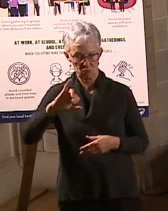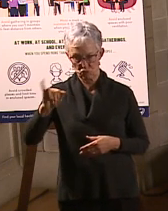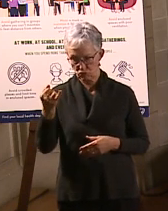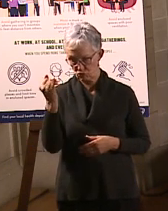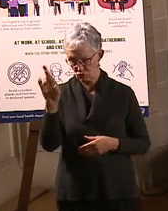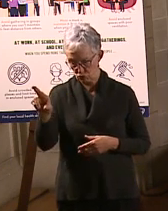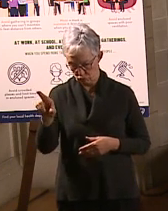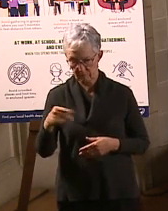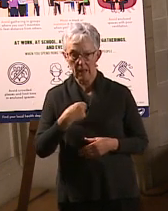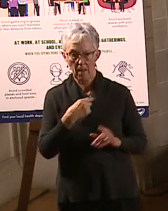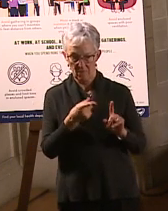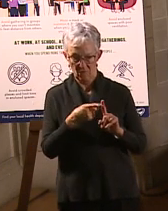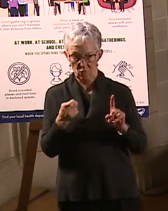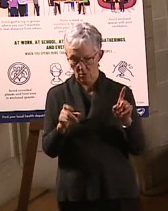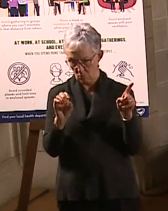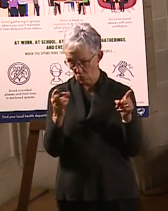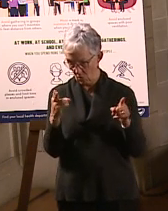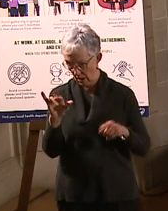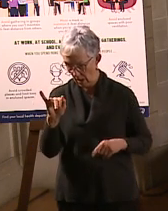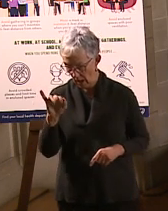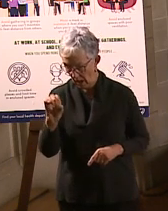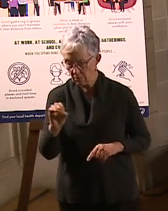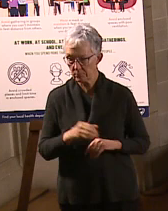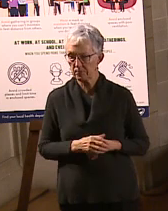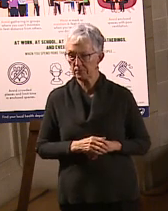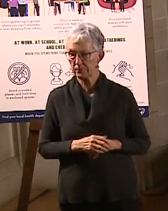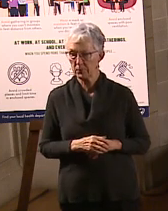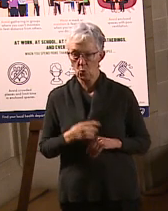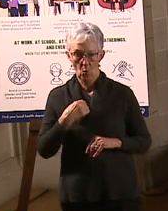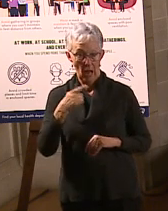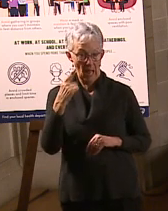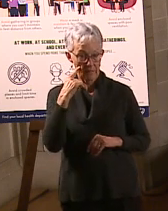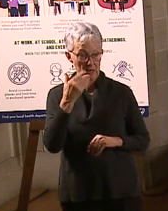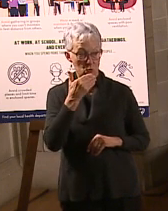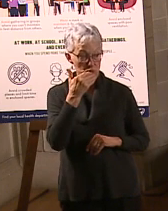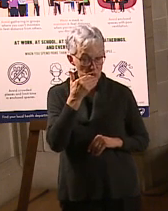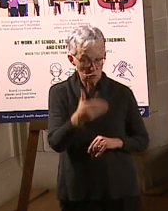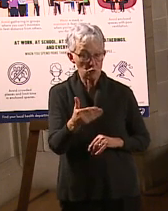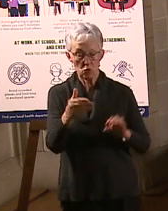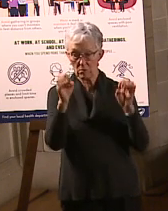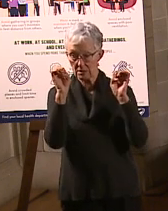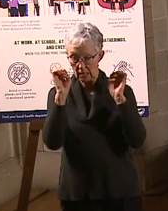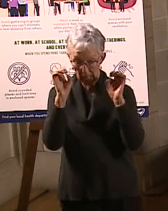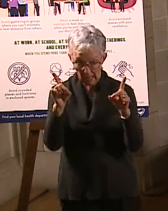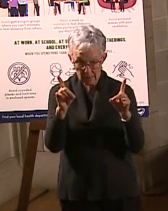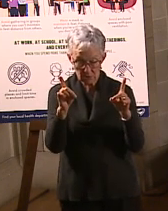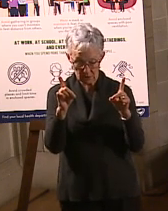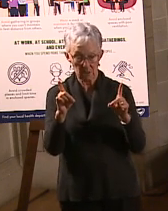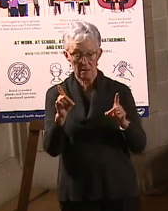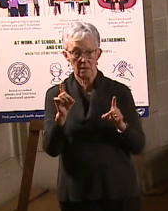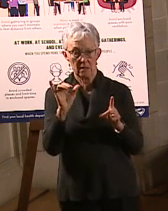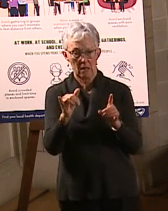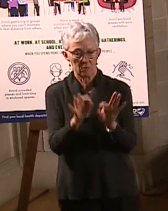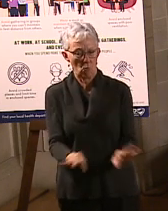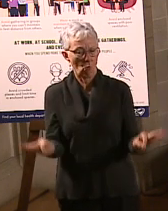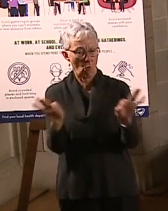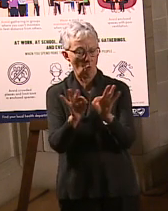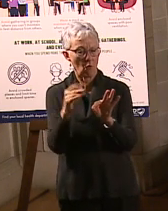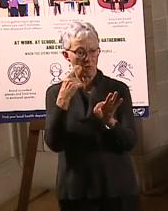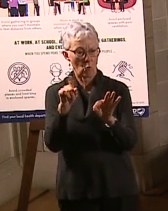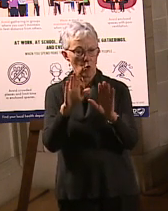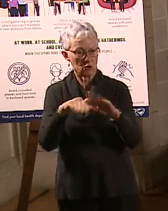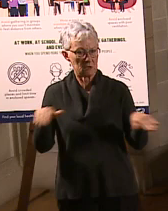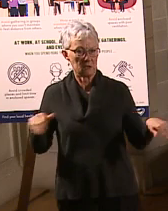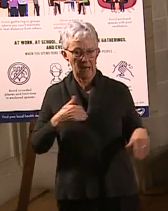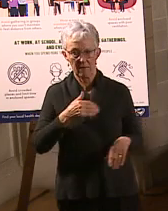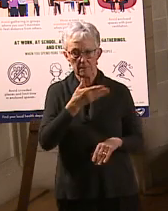that a high-quality education is the key to true success and a better life for children across the country. And I